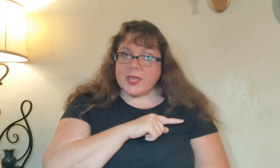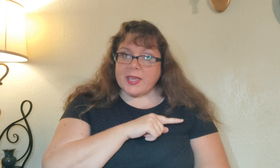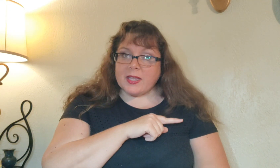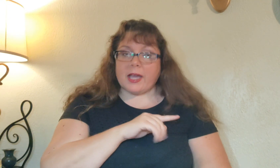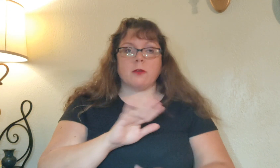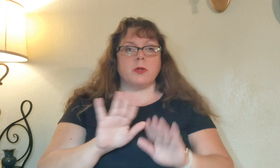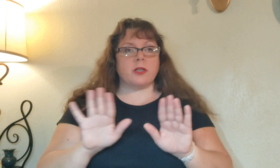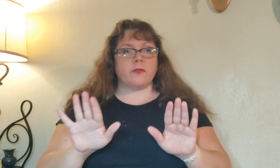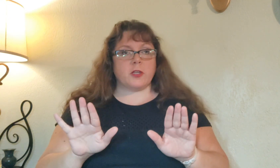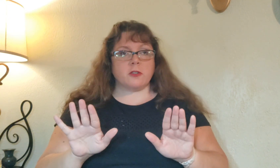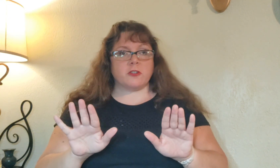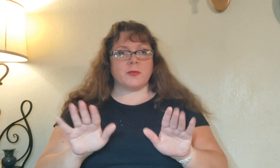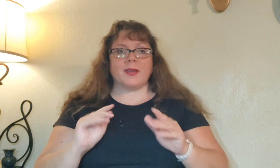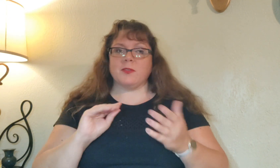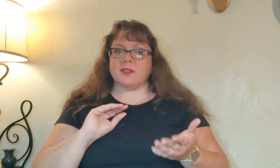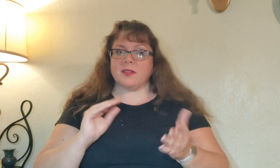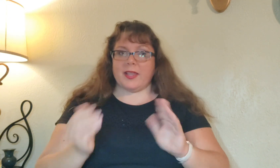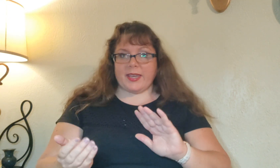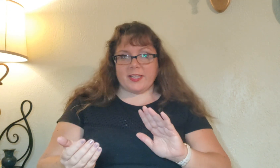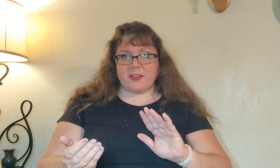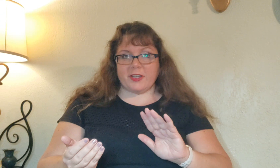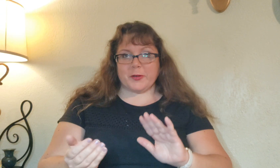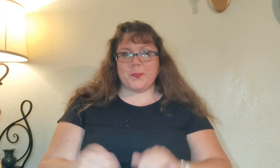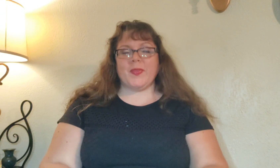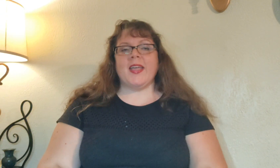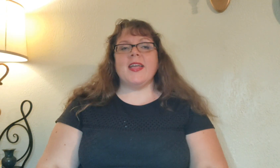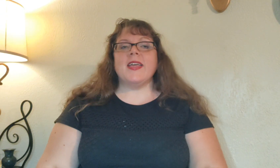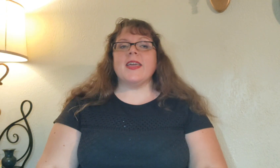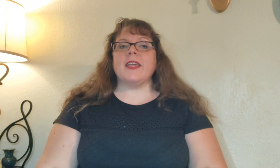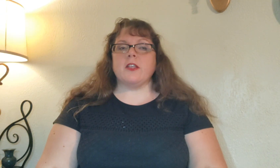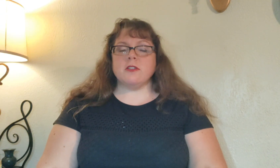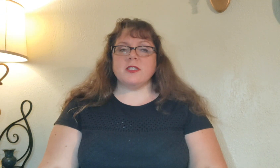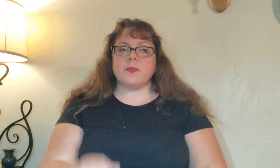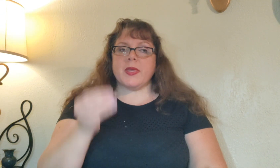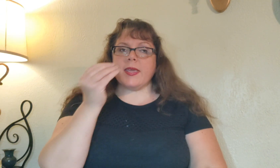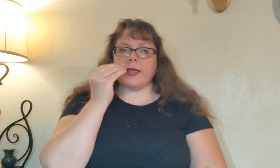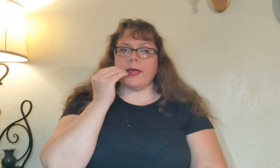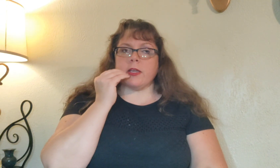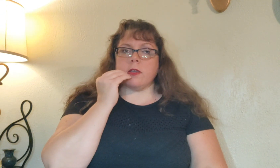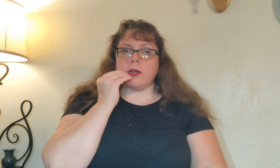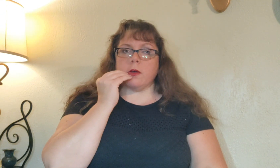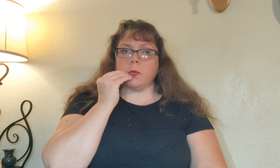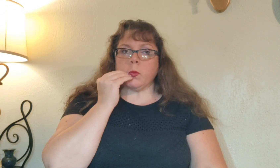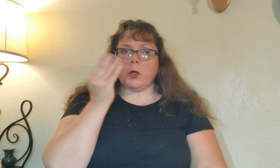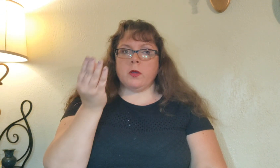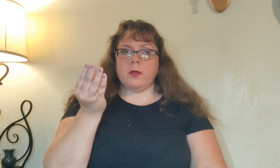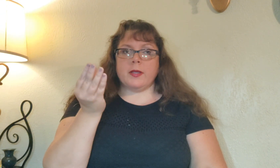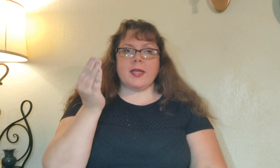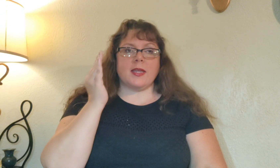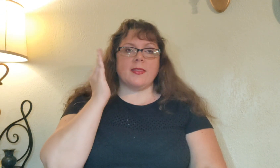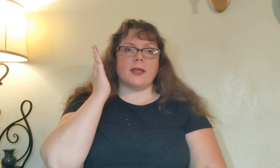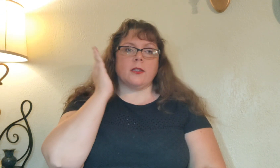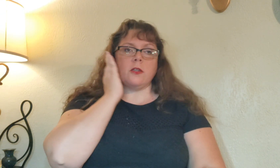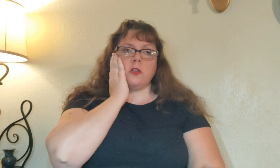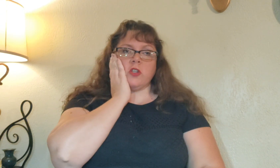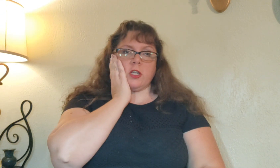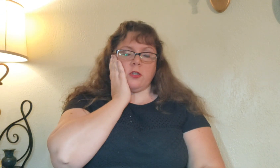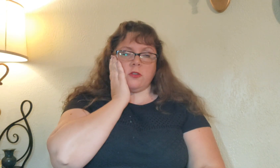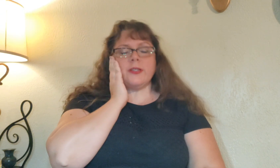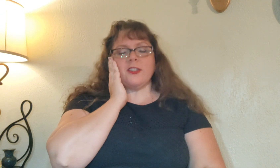be, I don't want to confuse you, but I'm just letting you know. It used to be like you go and then you touch